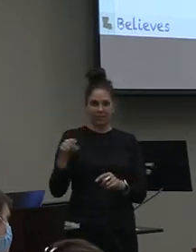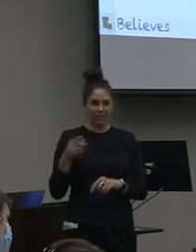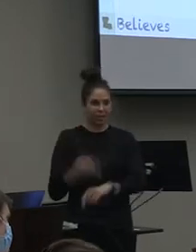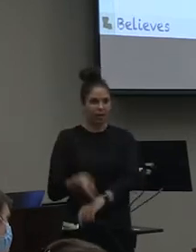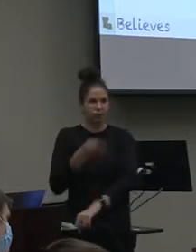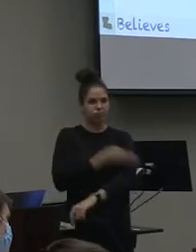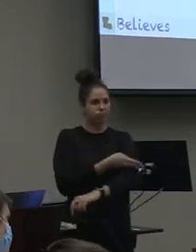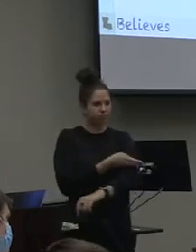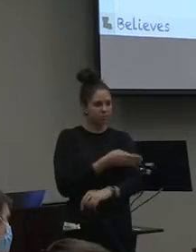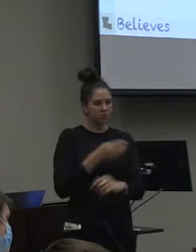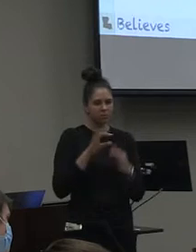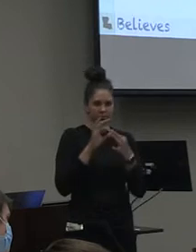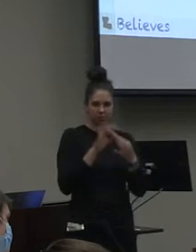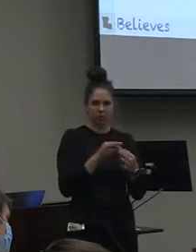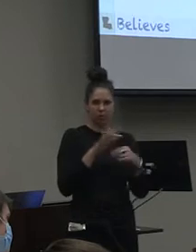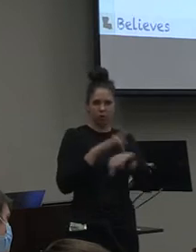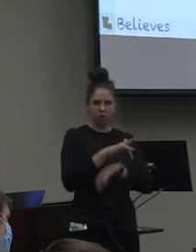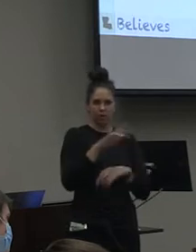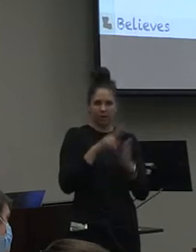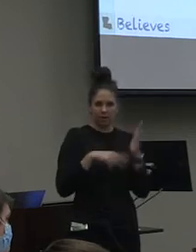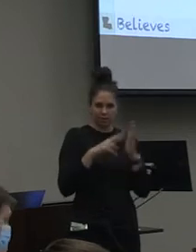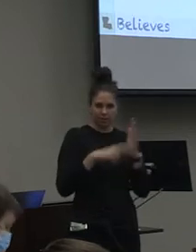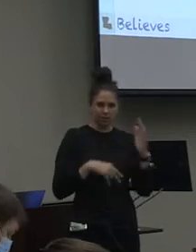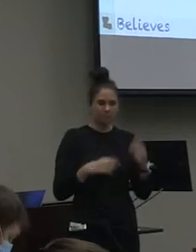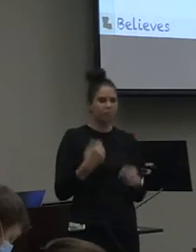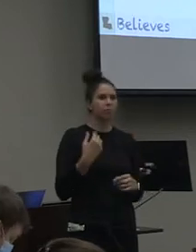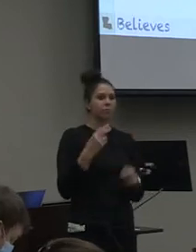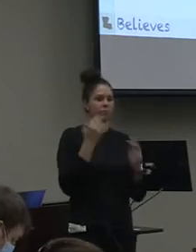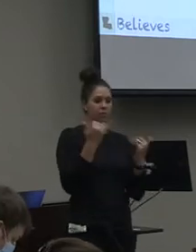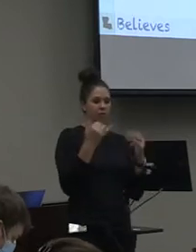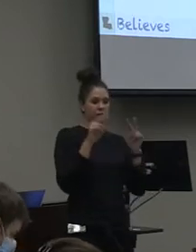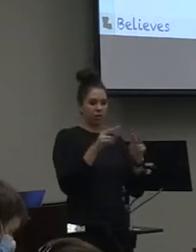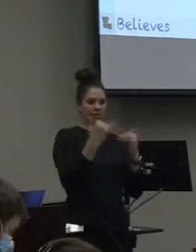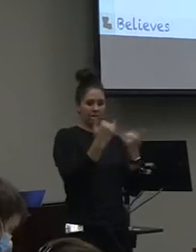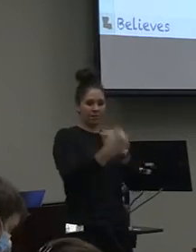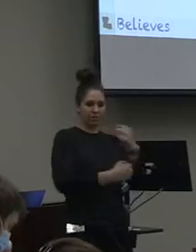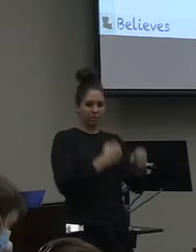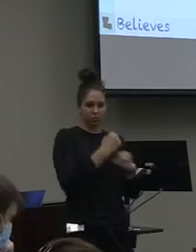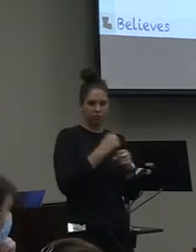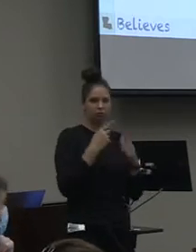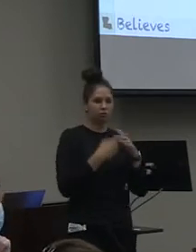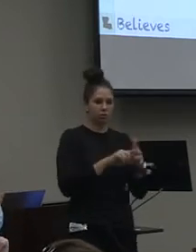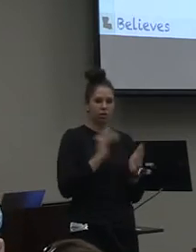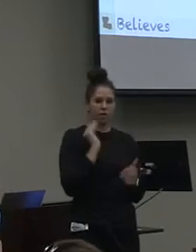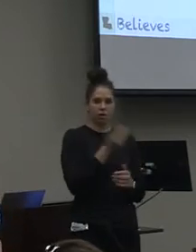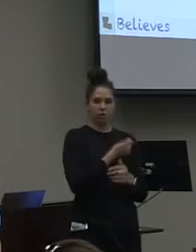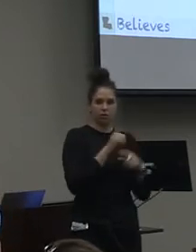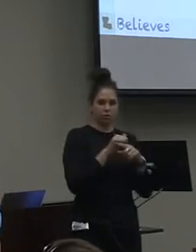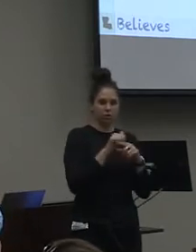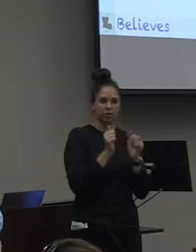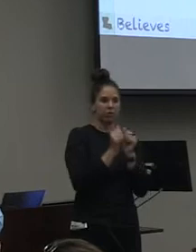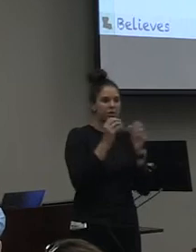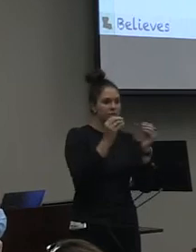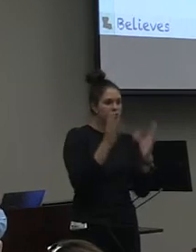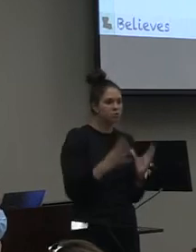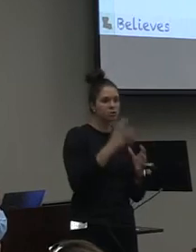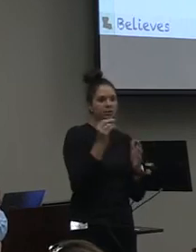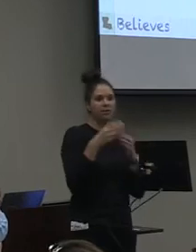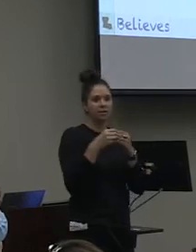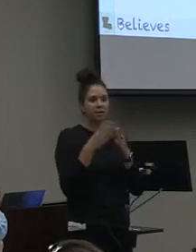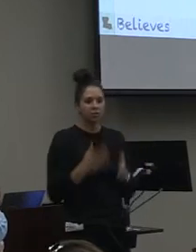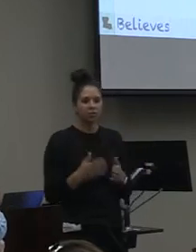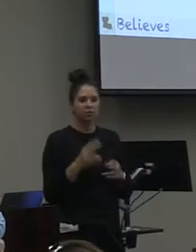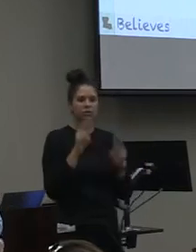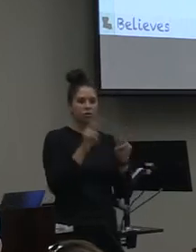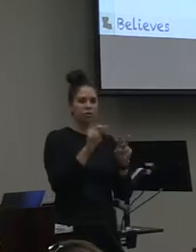had made around early literacy. And so if we look at this year, starting all of our trainings with our teachers and leaders, and we